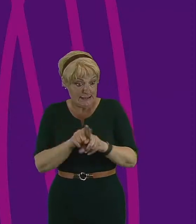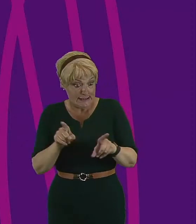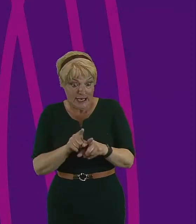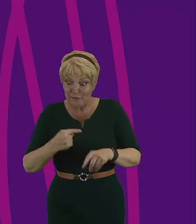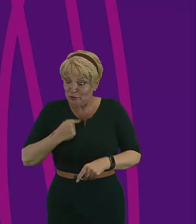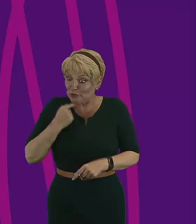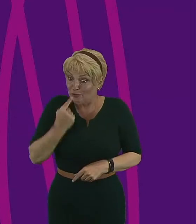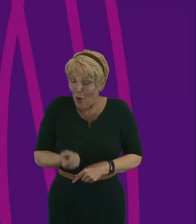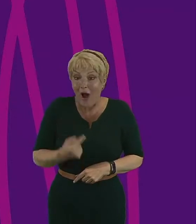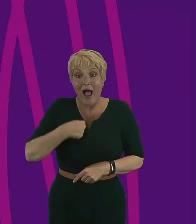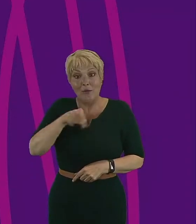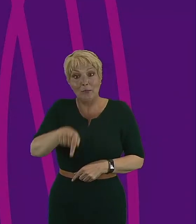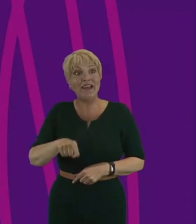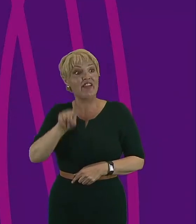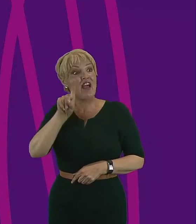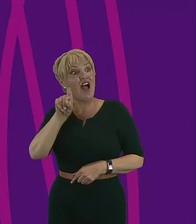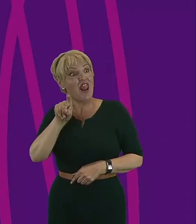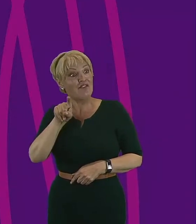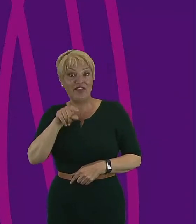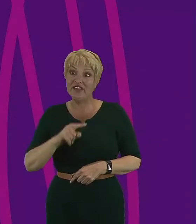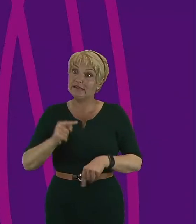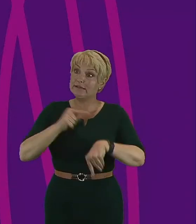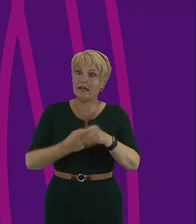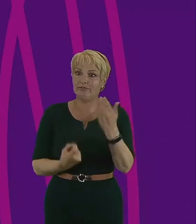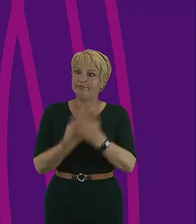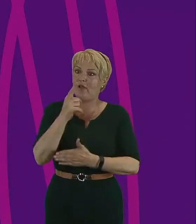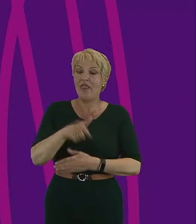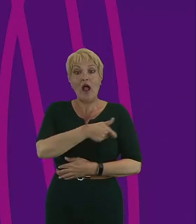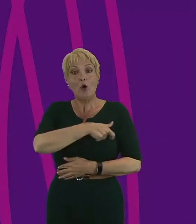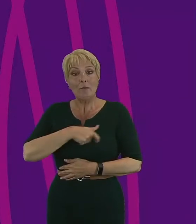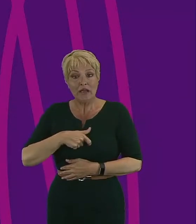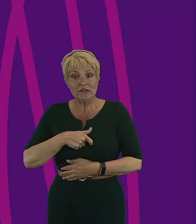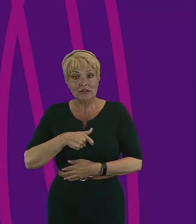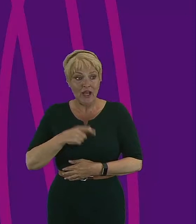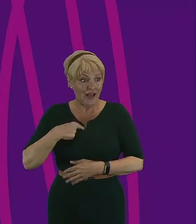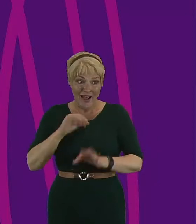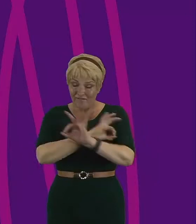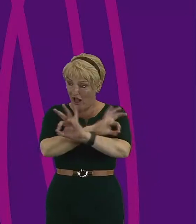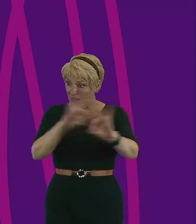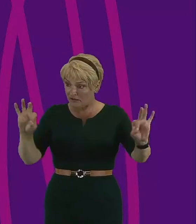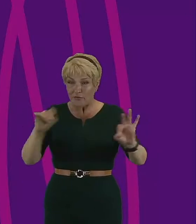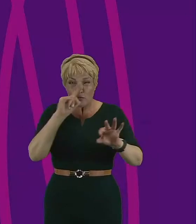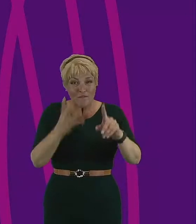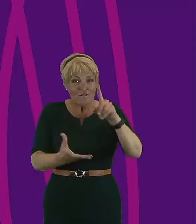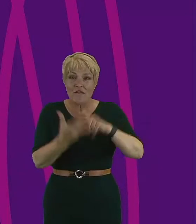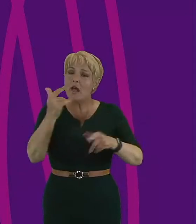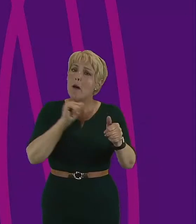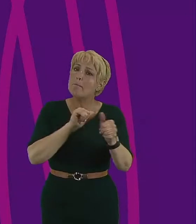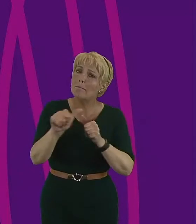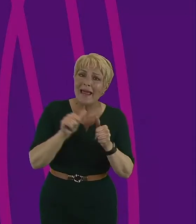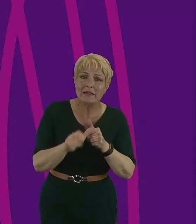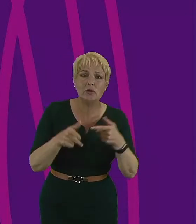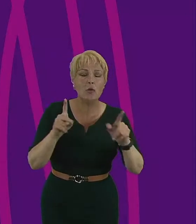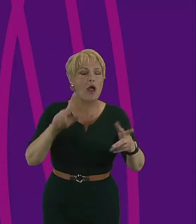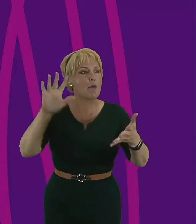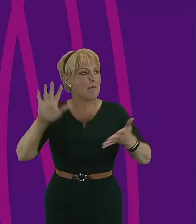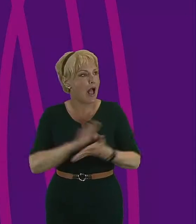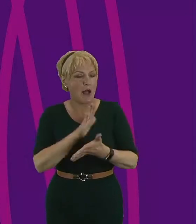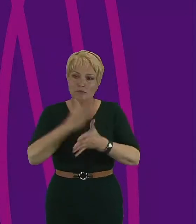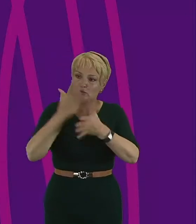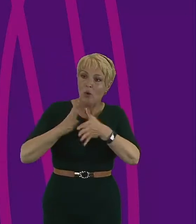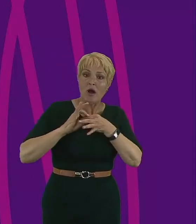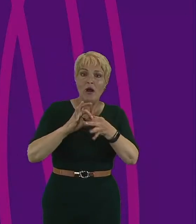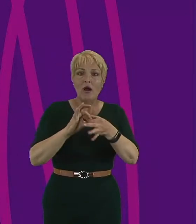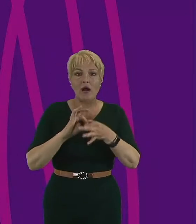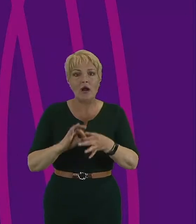11th occasion on which I have been at that committee. And if we can find a better way to do it, then I'm very happy to find that better way. But